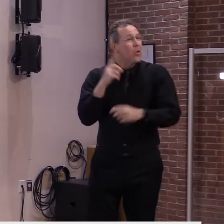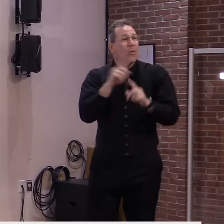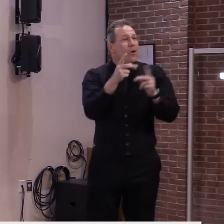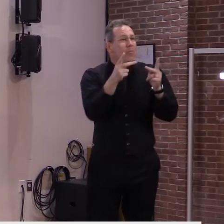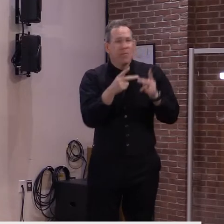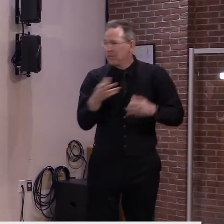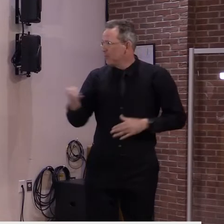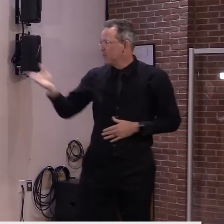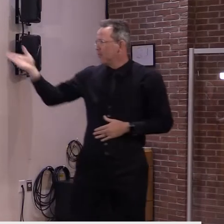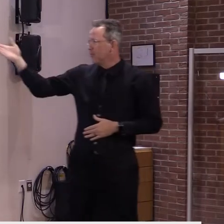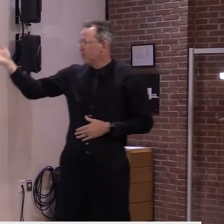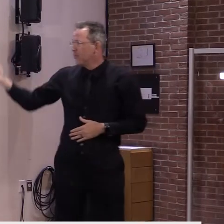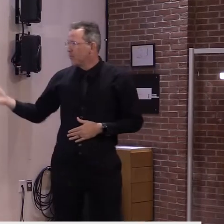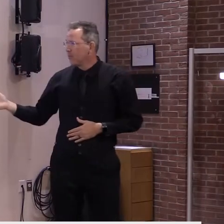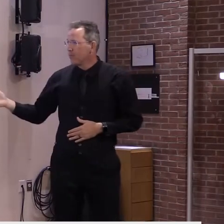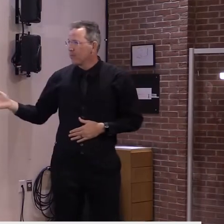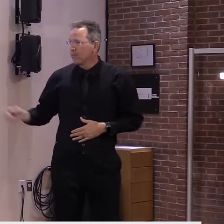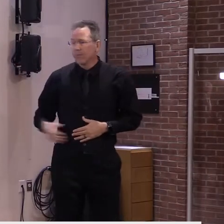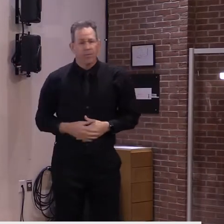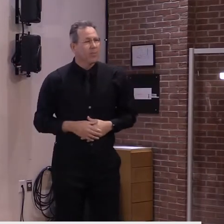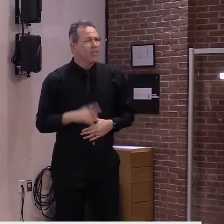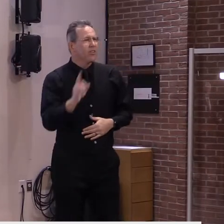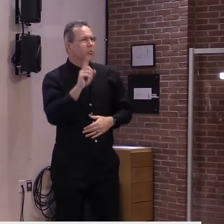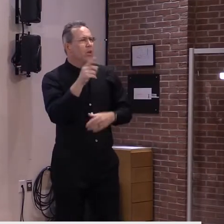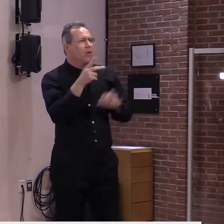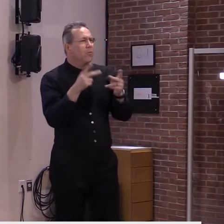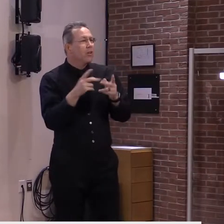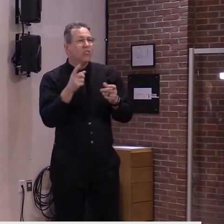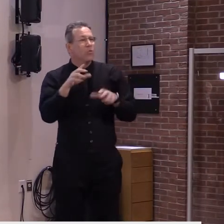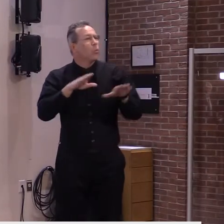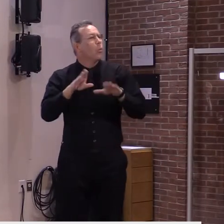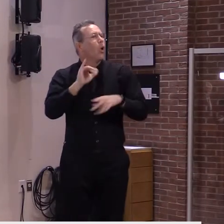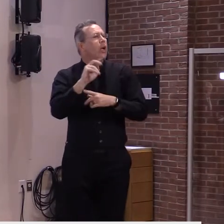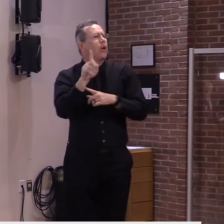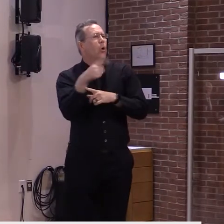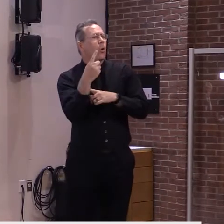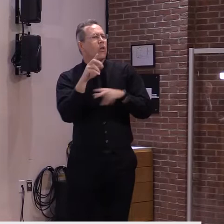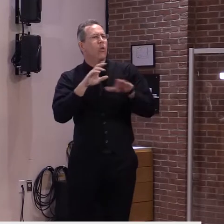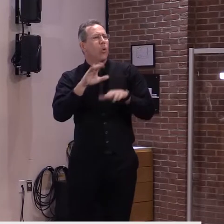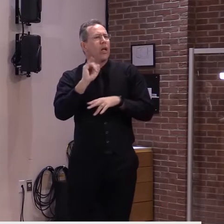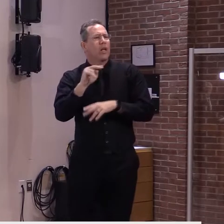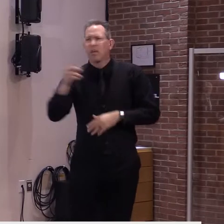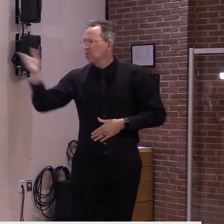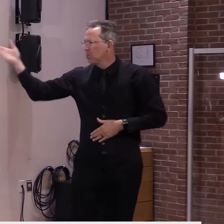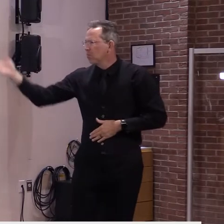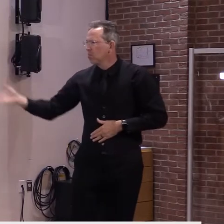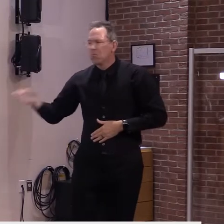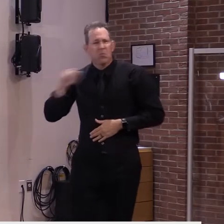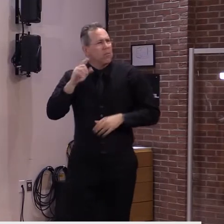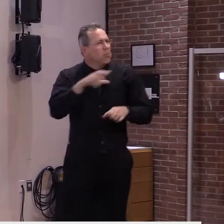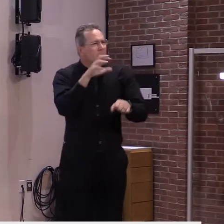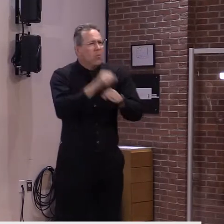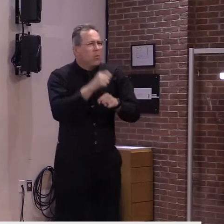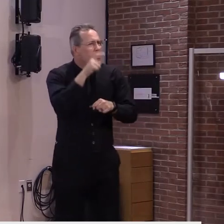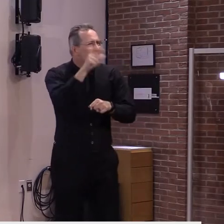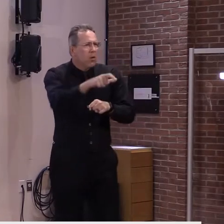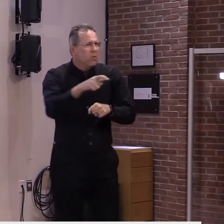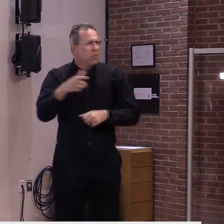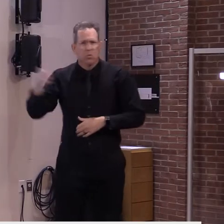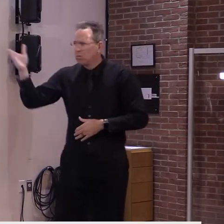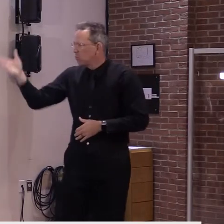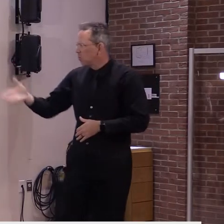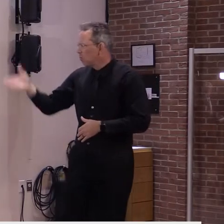and they all are walk-in only. And if you can see, if you go through the various slides here from